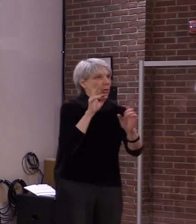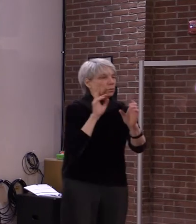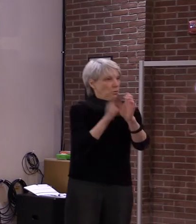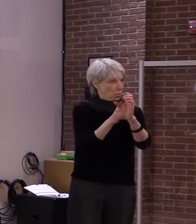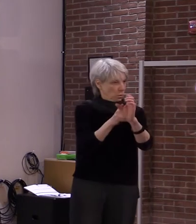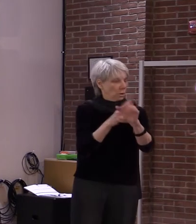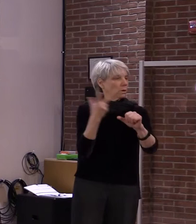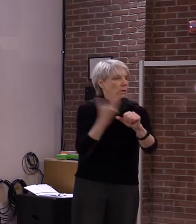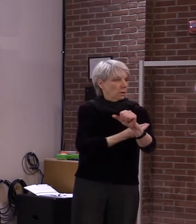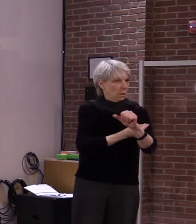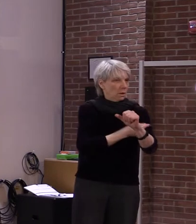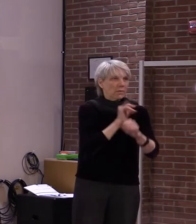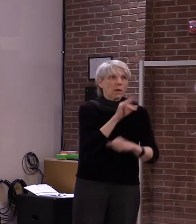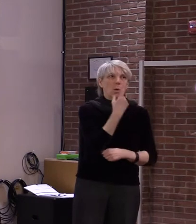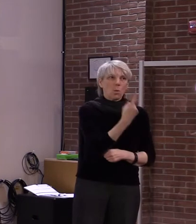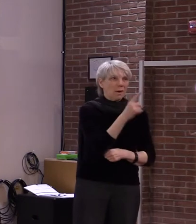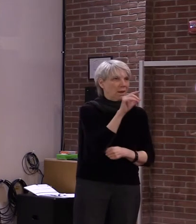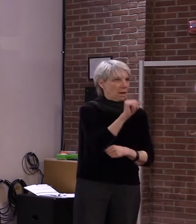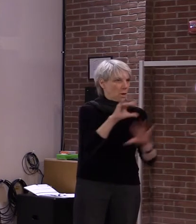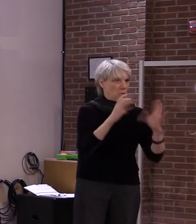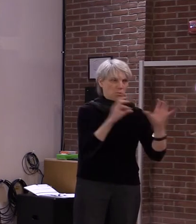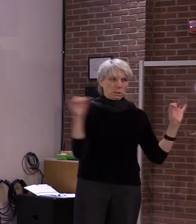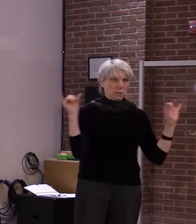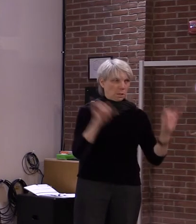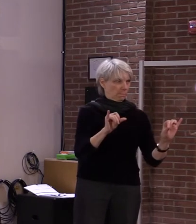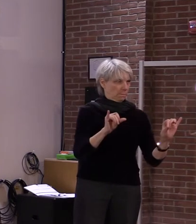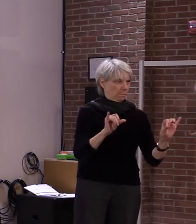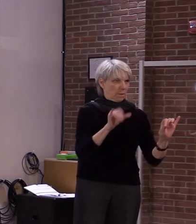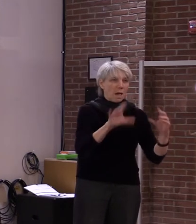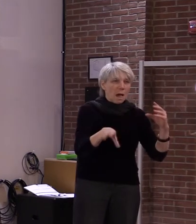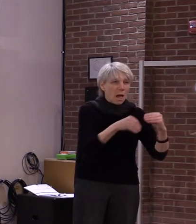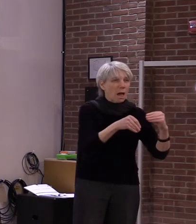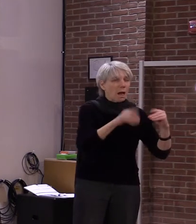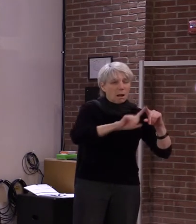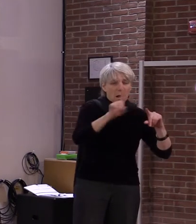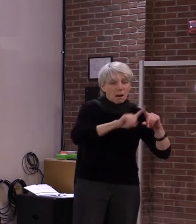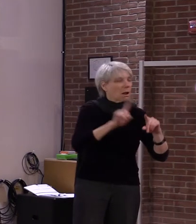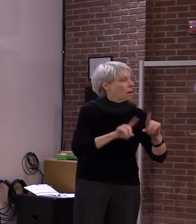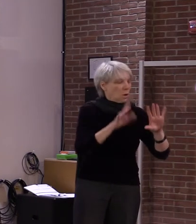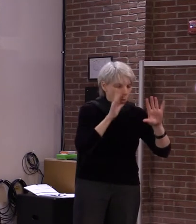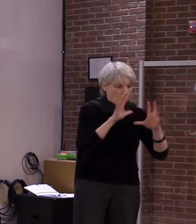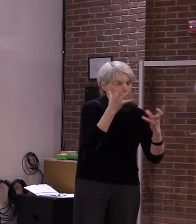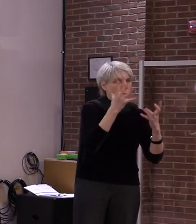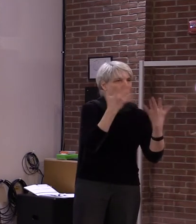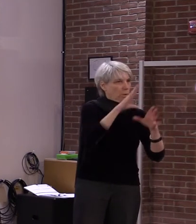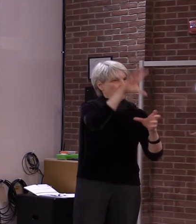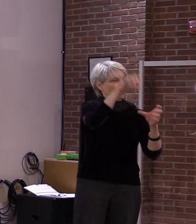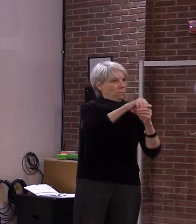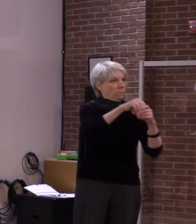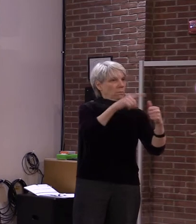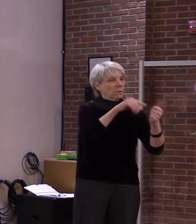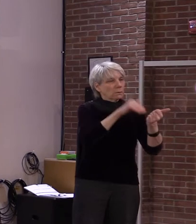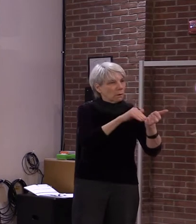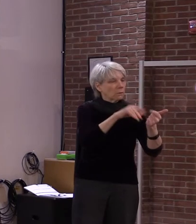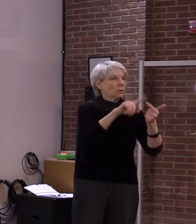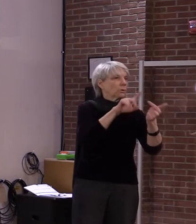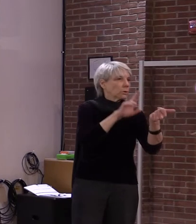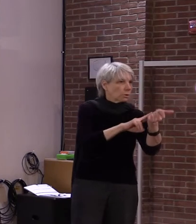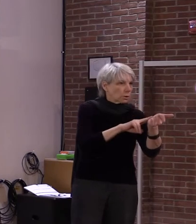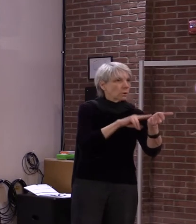designations to group 1a only those professions already identified are